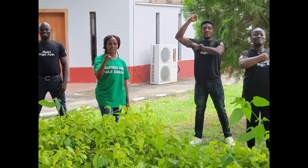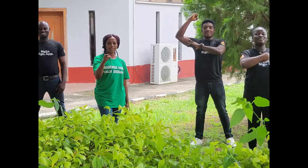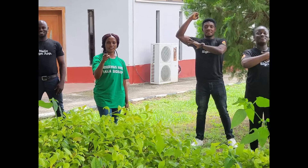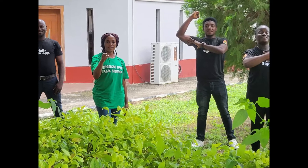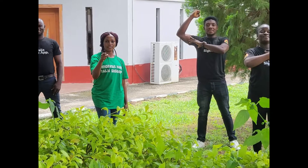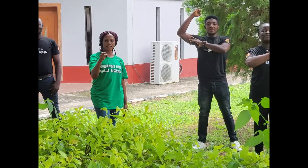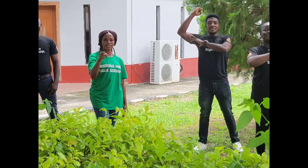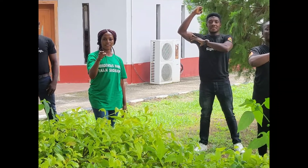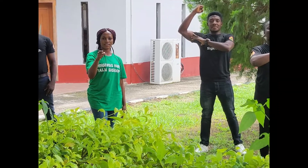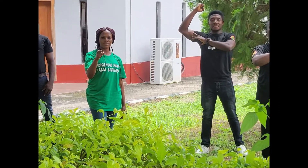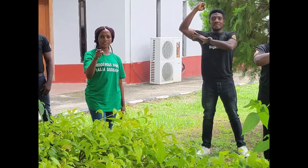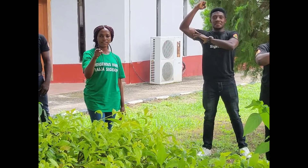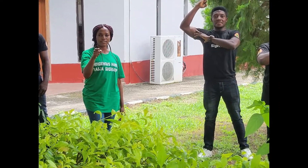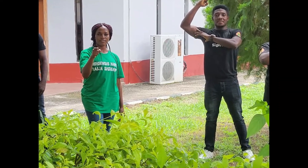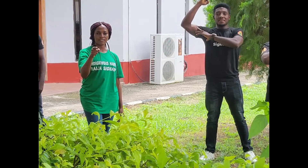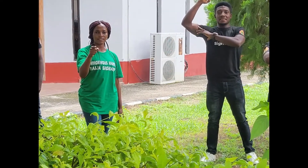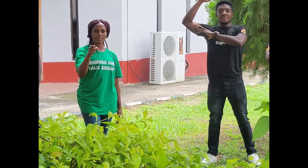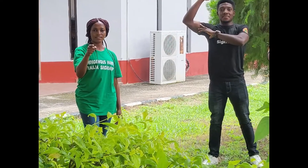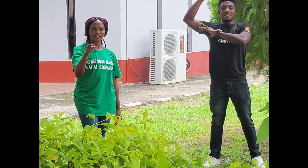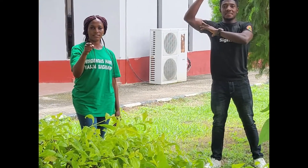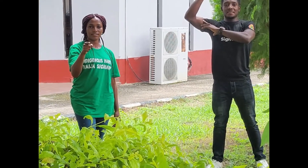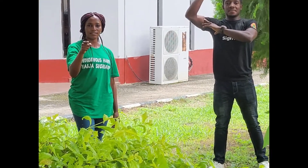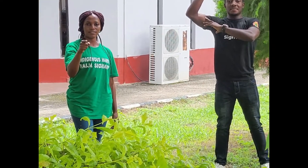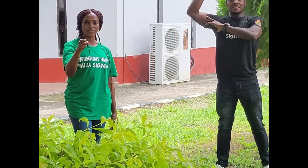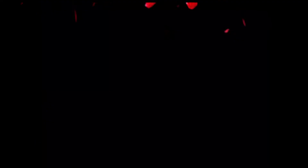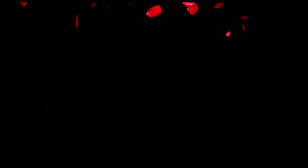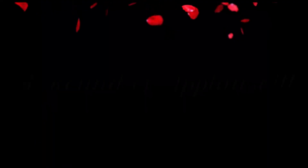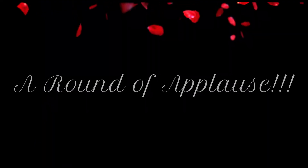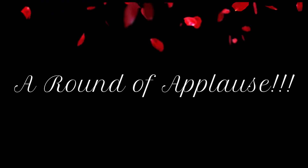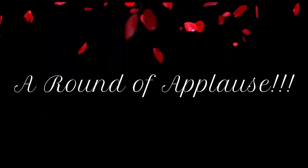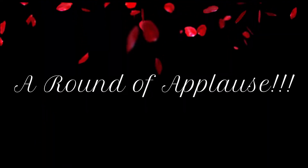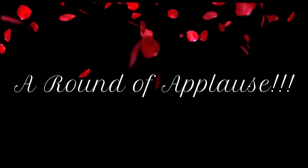Chidi Oluji, for his IDSL speech.